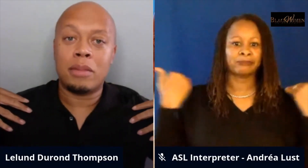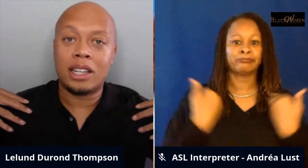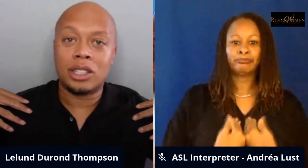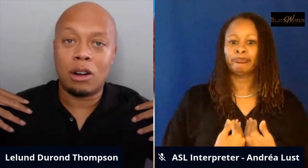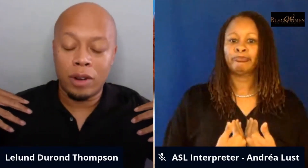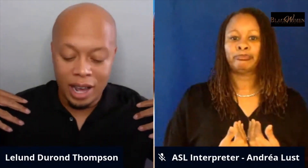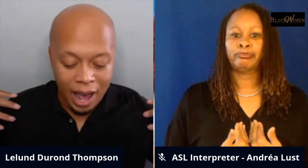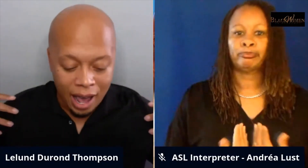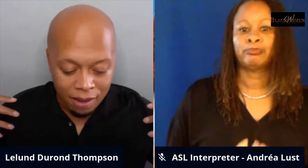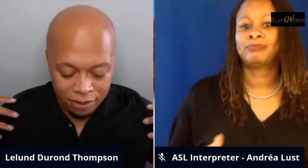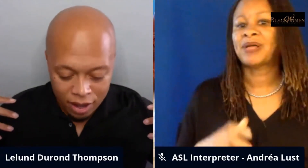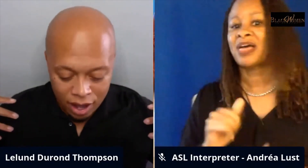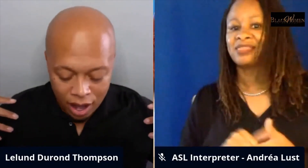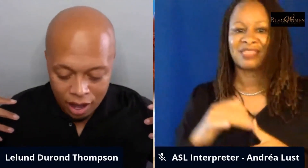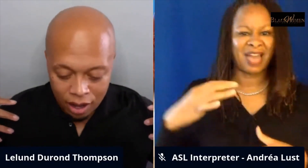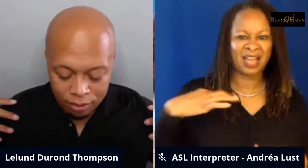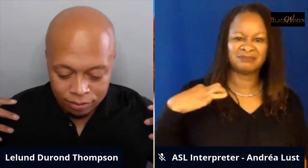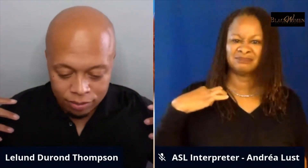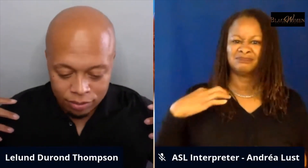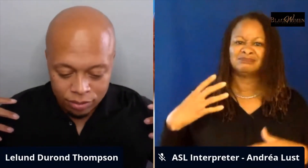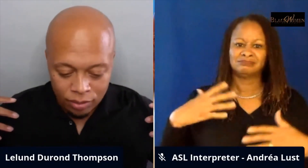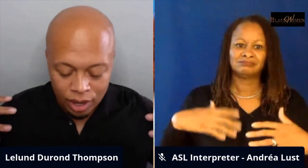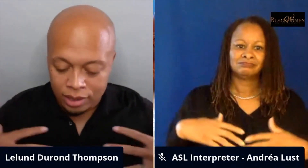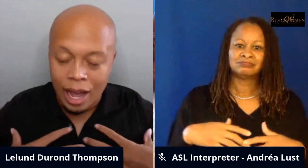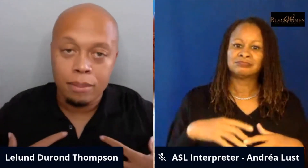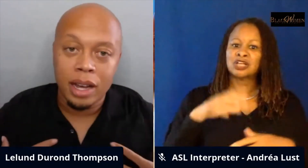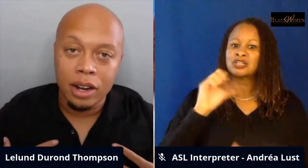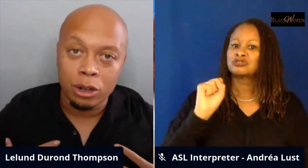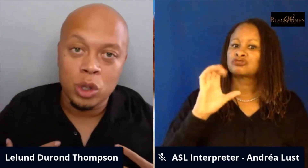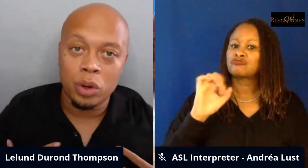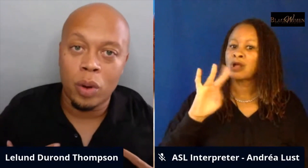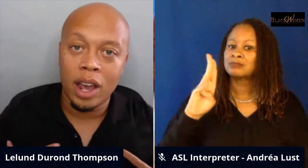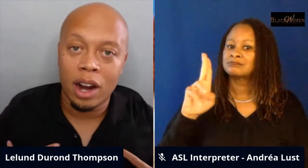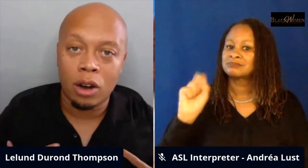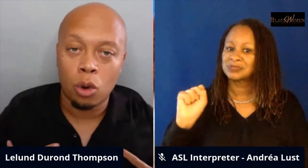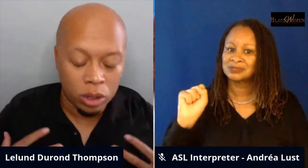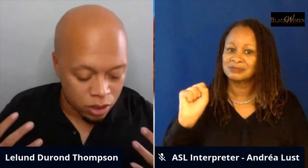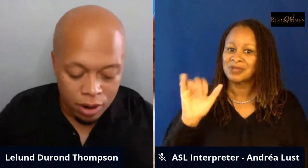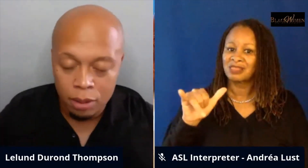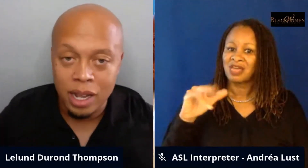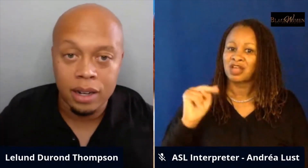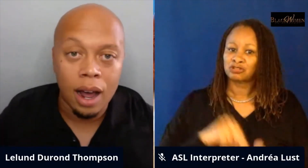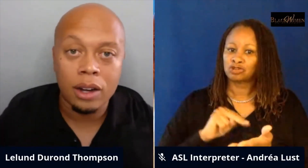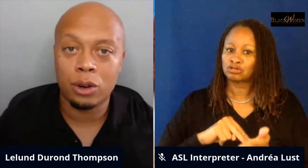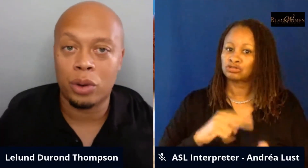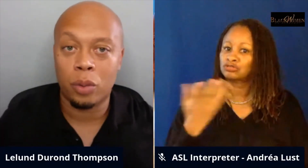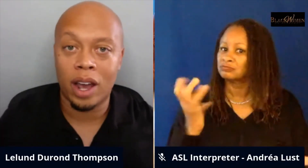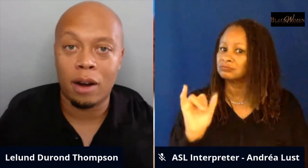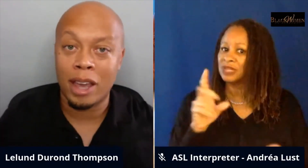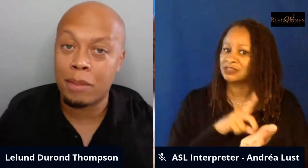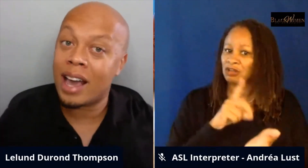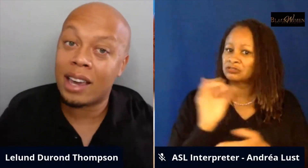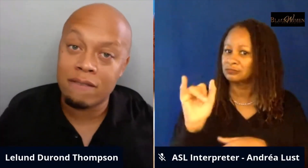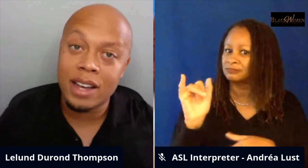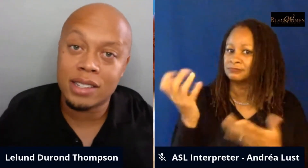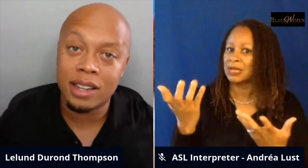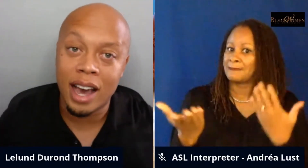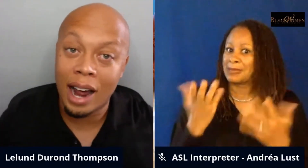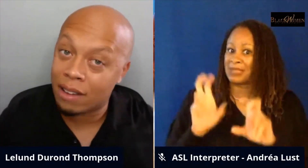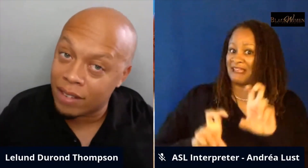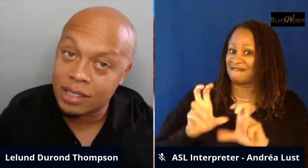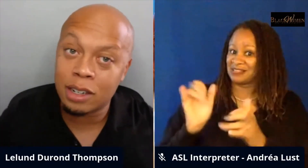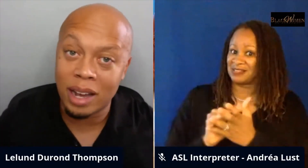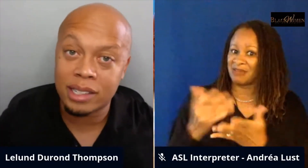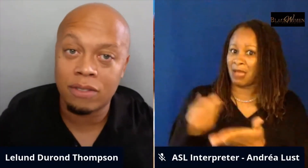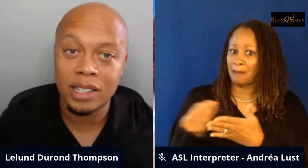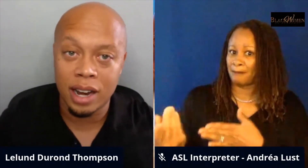closet, maybe I should already have a top that a nurse would wear, or scrubs like a doctor would wear. Maybe I invest in that.